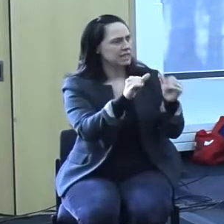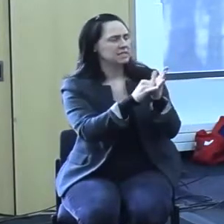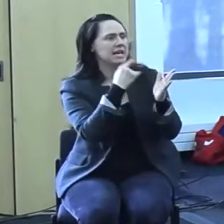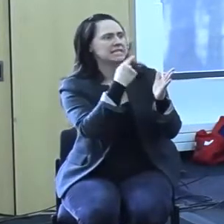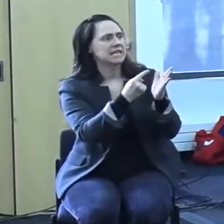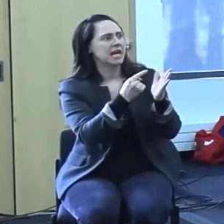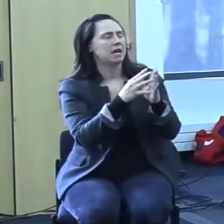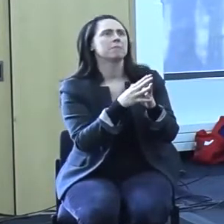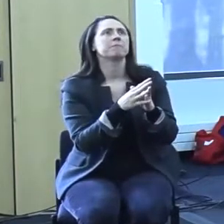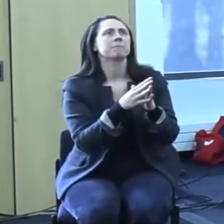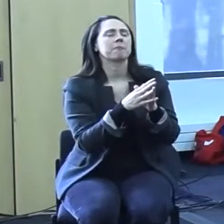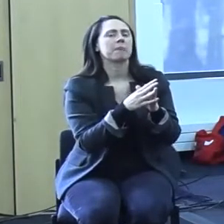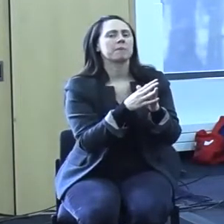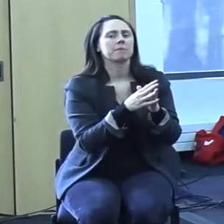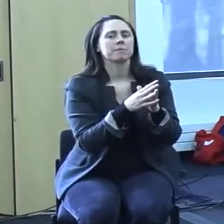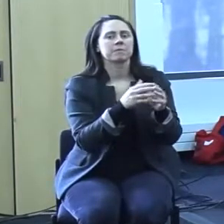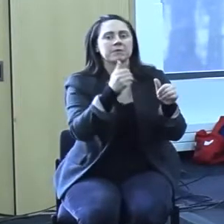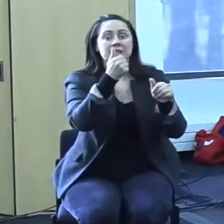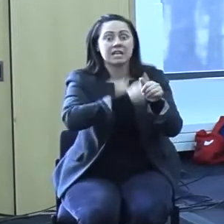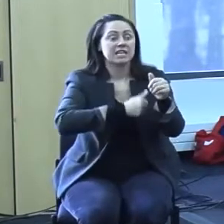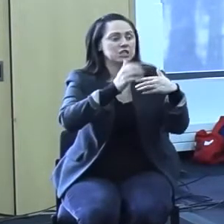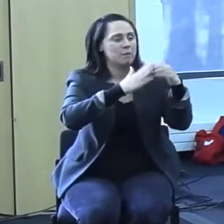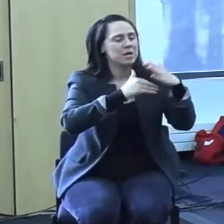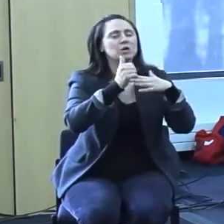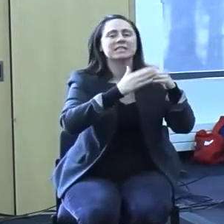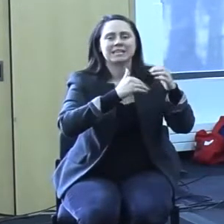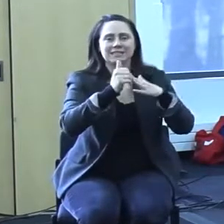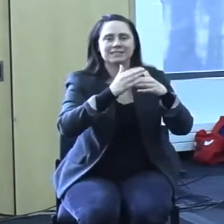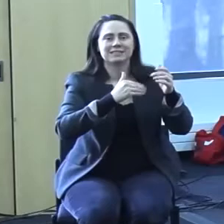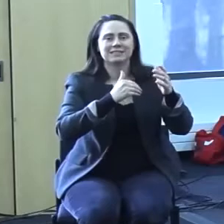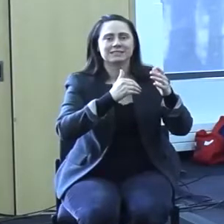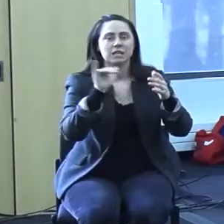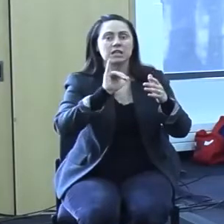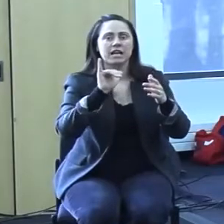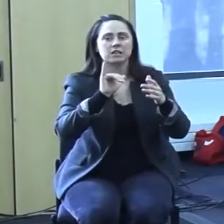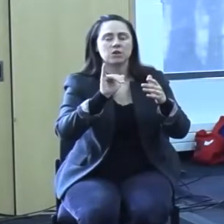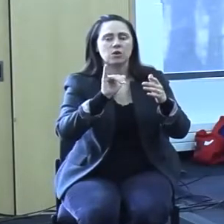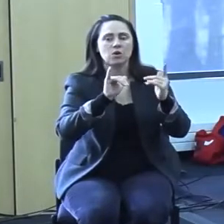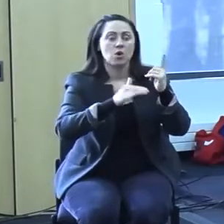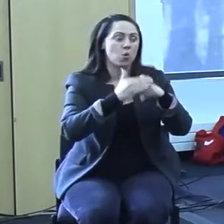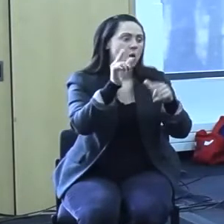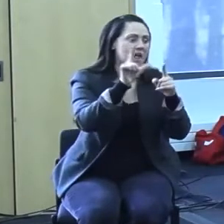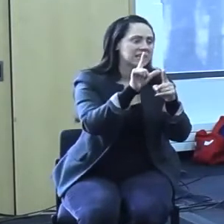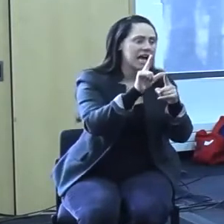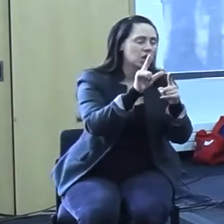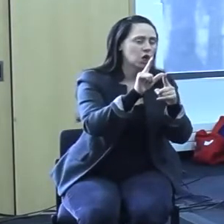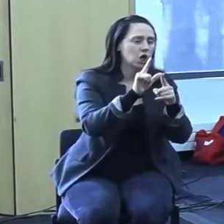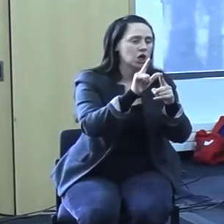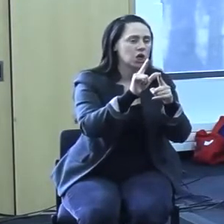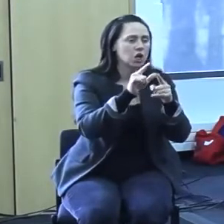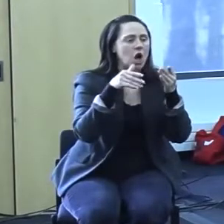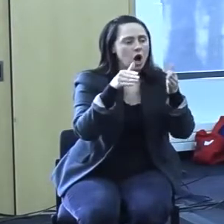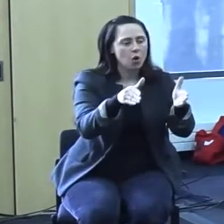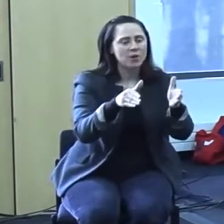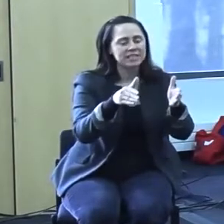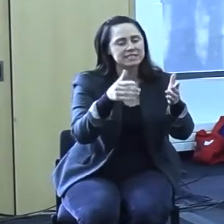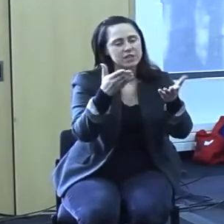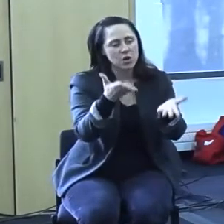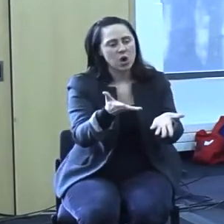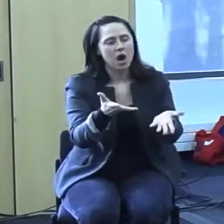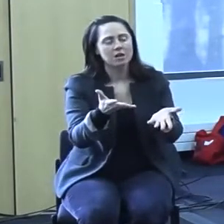say each building, like what letters, hallways there are,